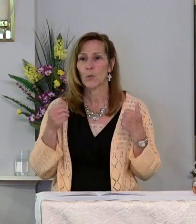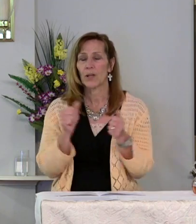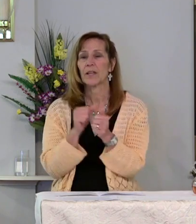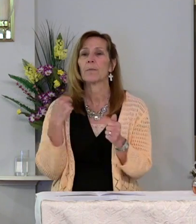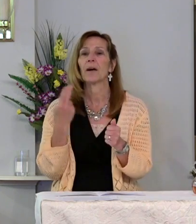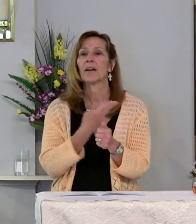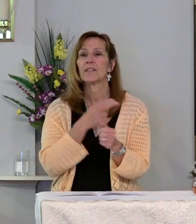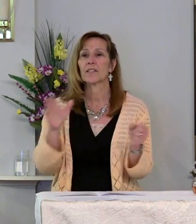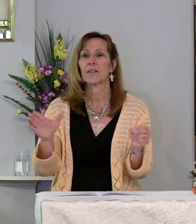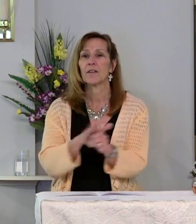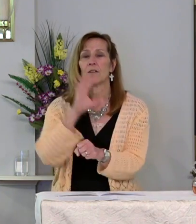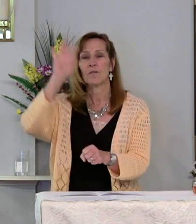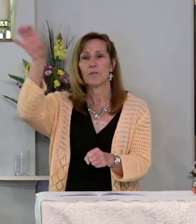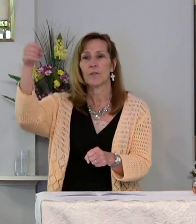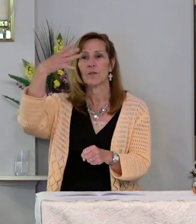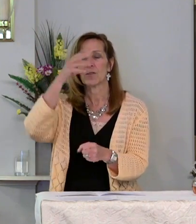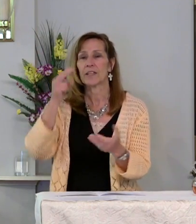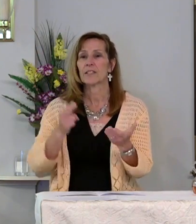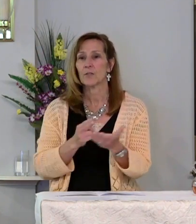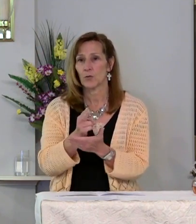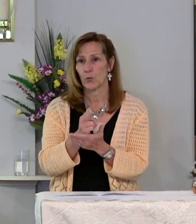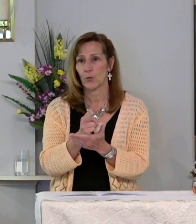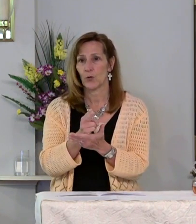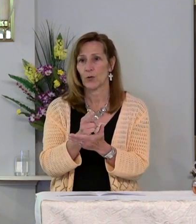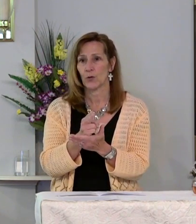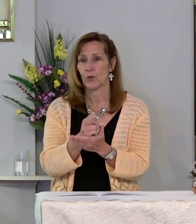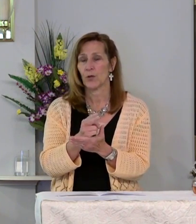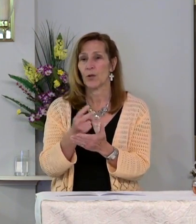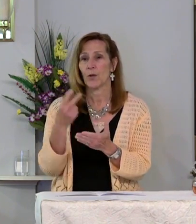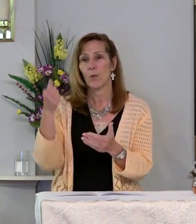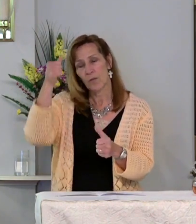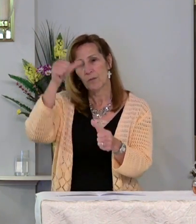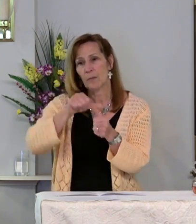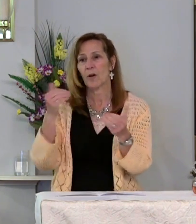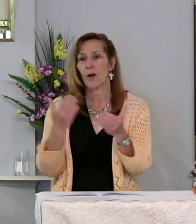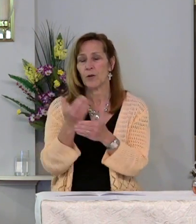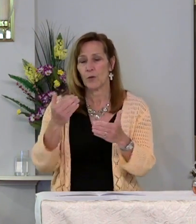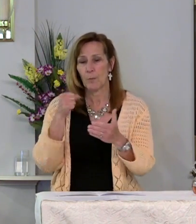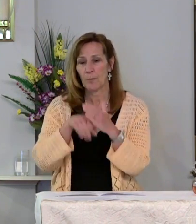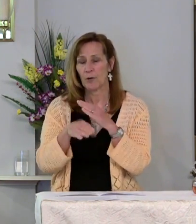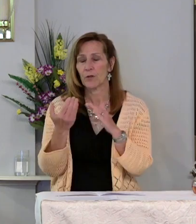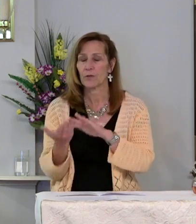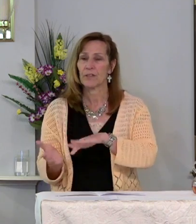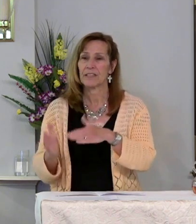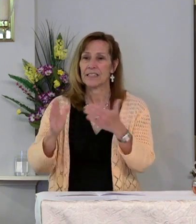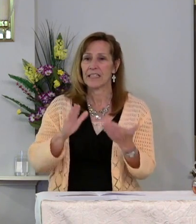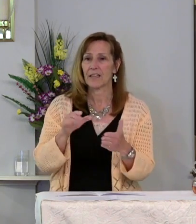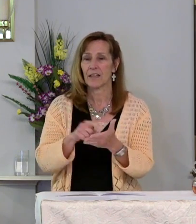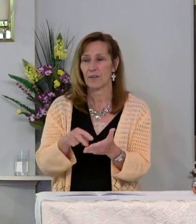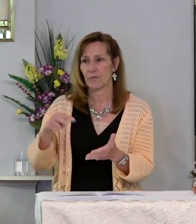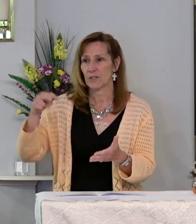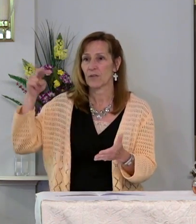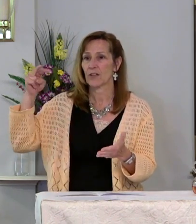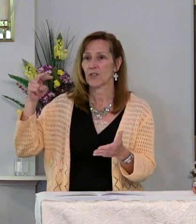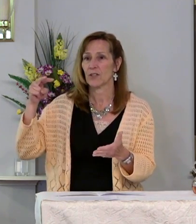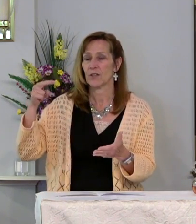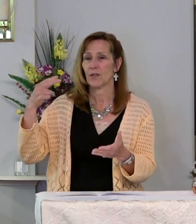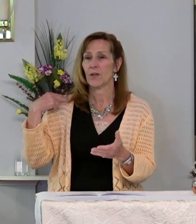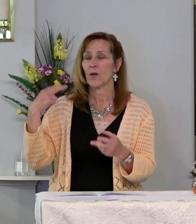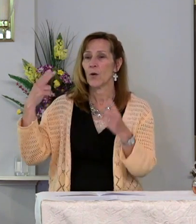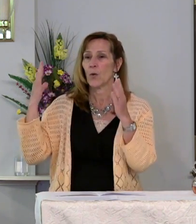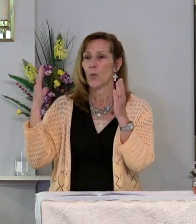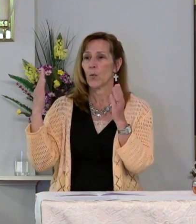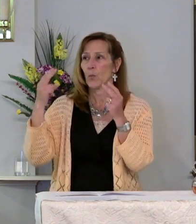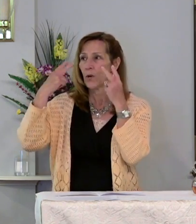among us, full of grace and truth. We remember our new birth in his death and resurrection. We